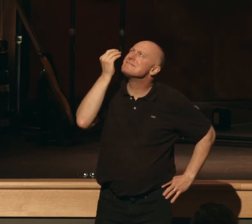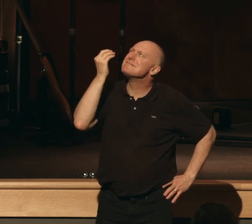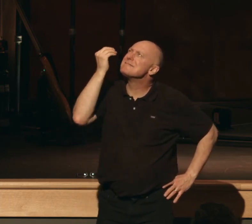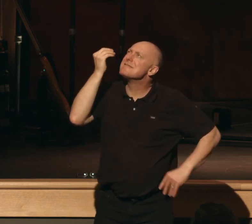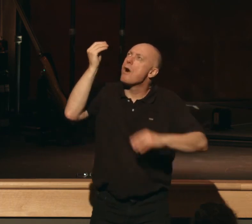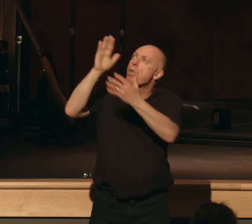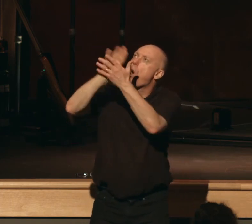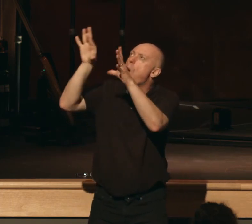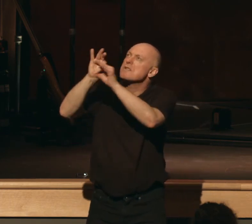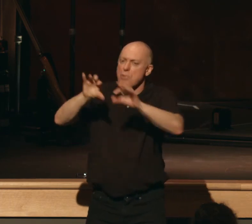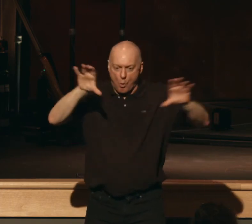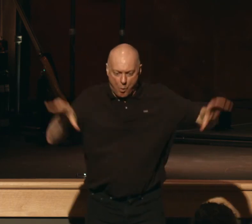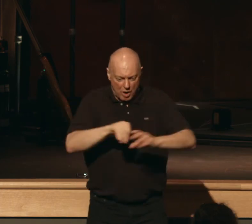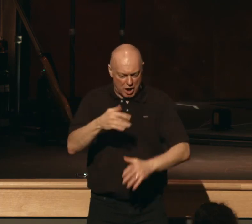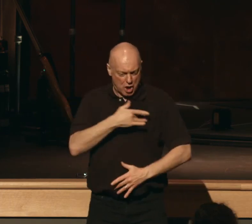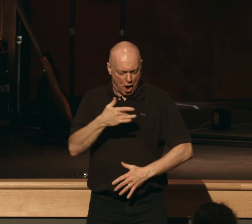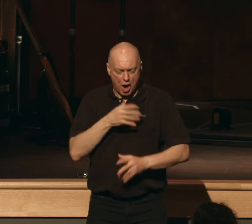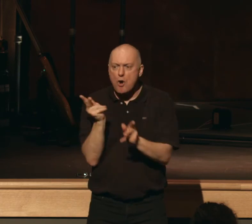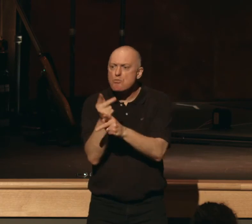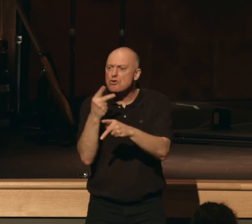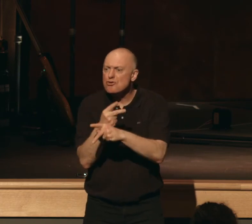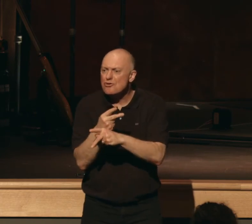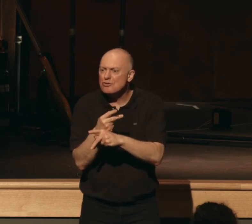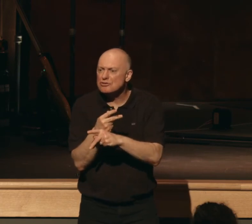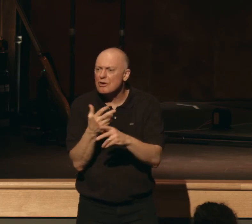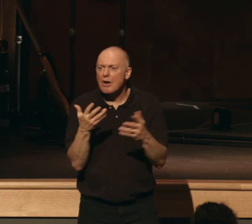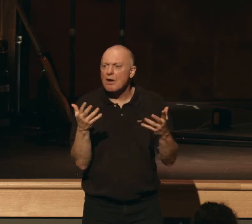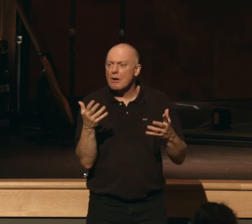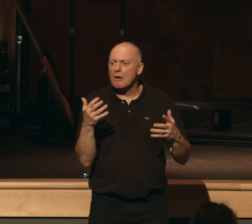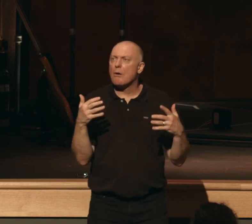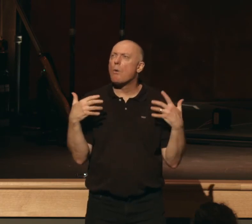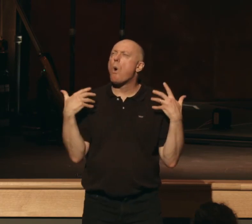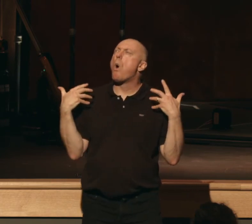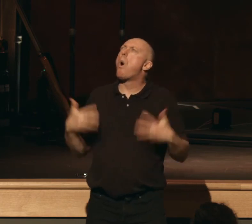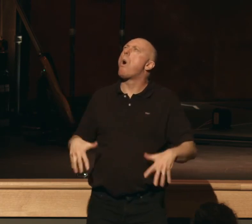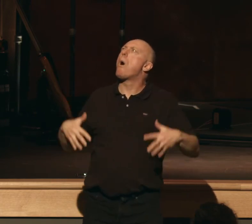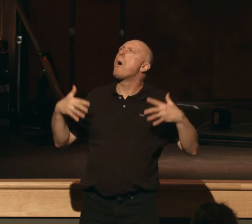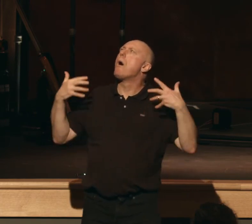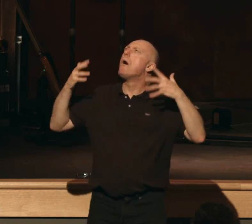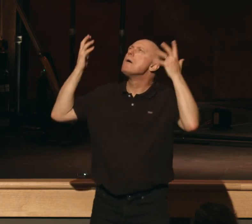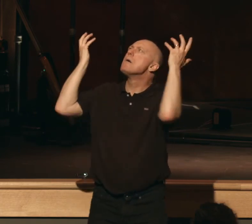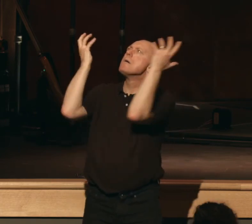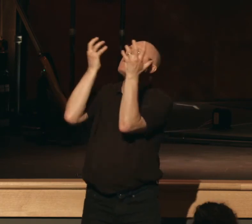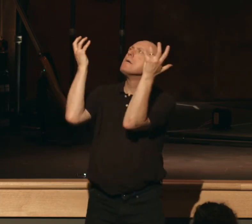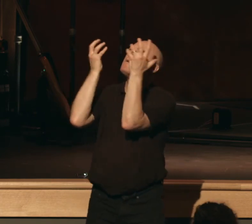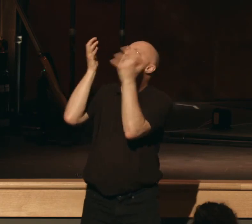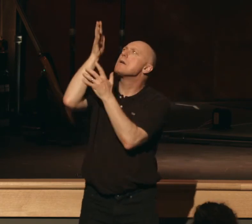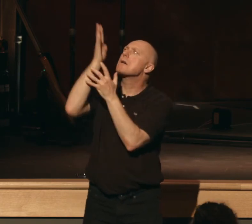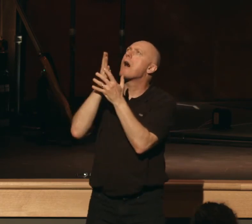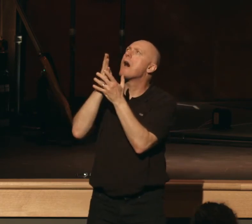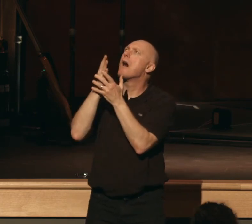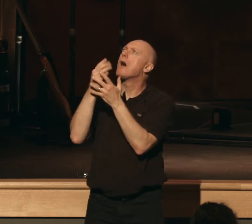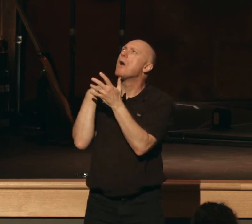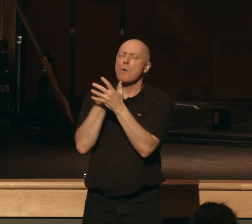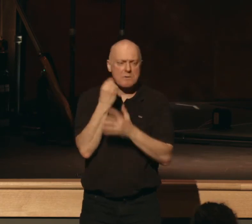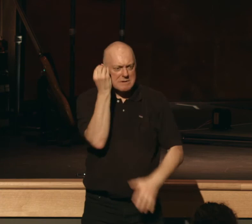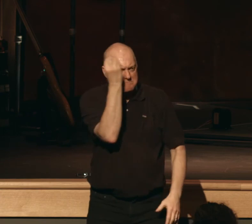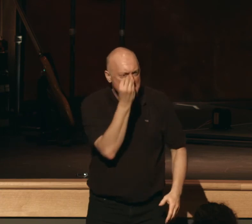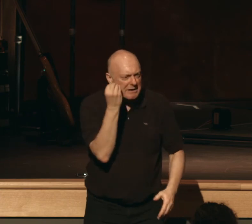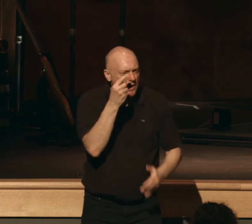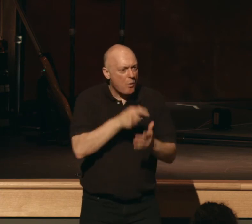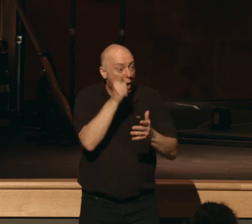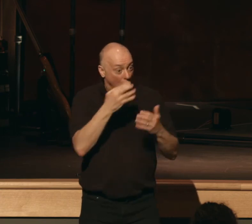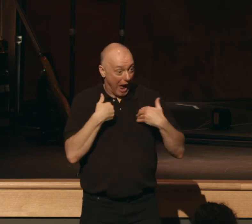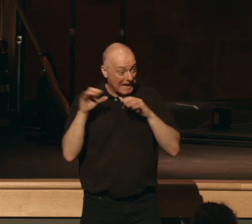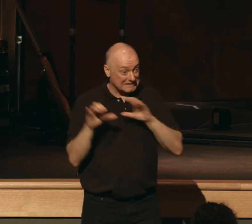Spirit of God would work in our hearts to produce awe of God. Awe of God. As we begin to meditate on what